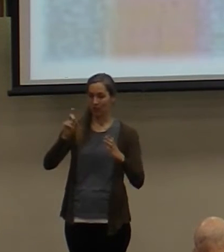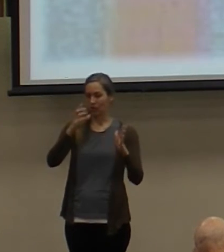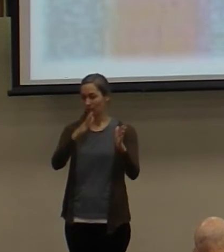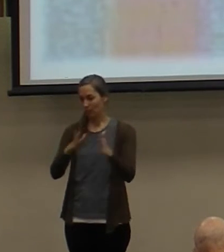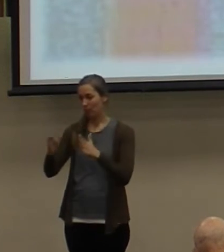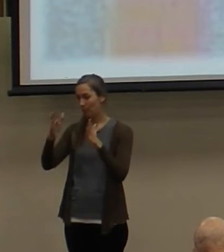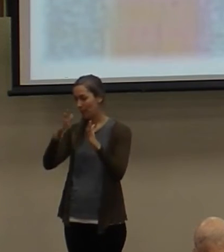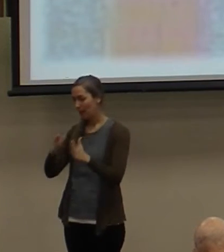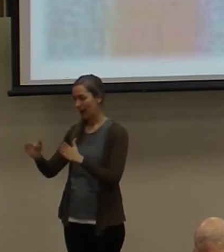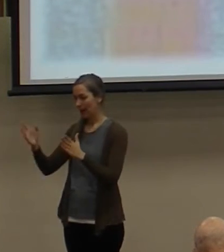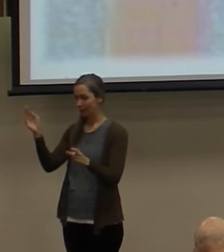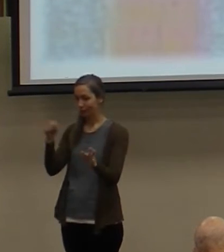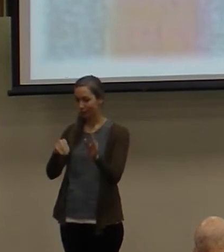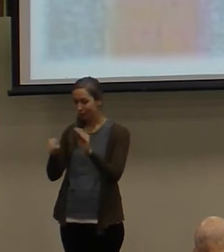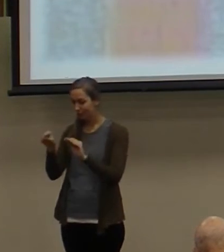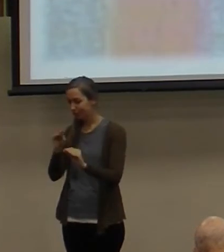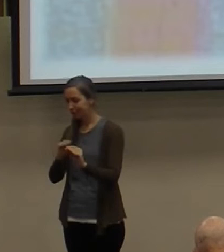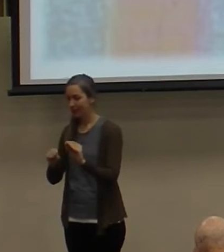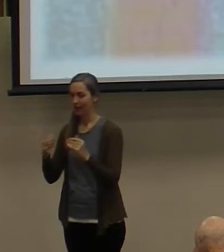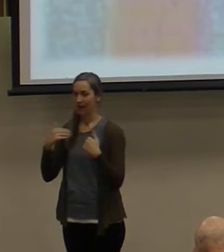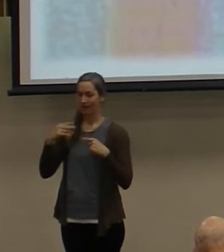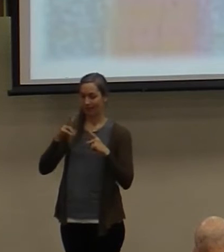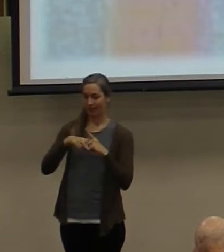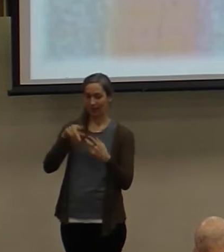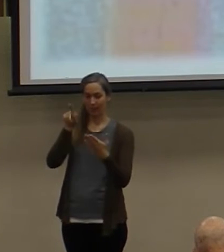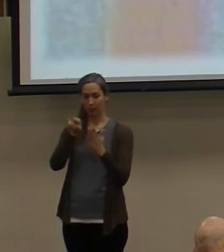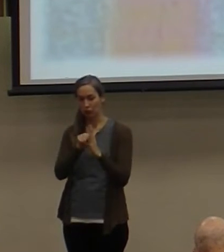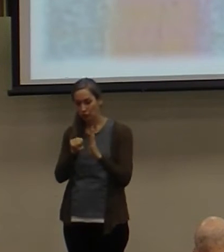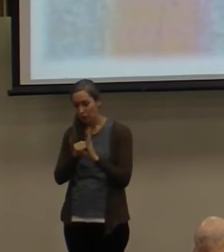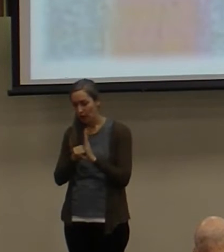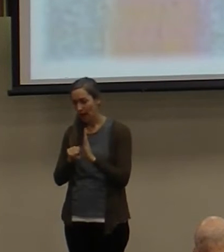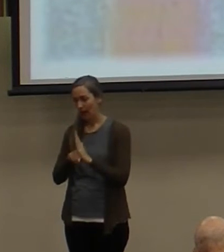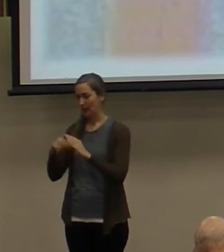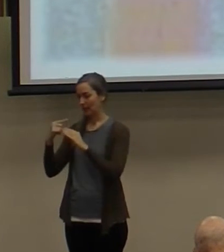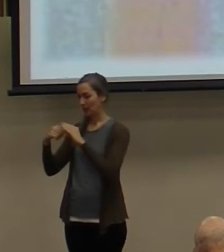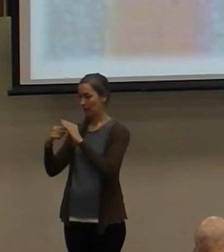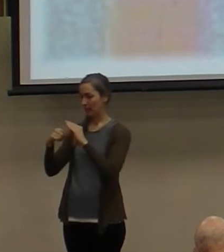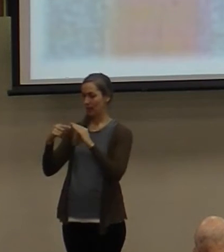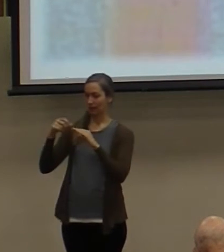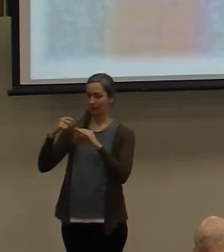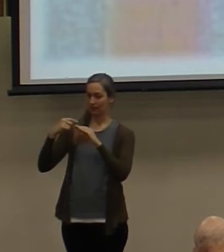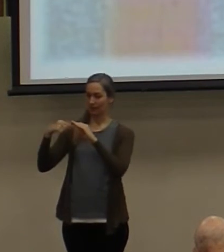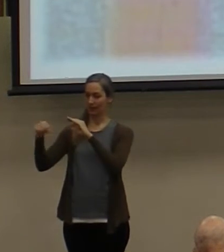for and to put together, and assignments to grade, and emails to send, and